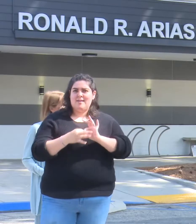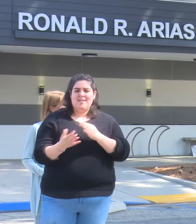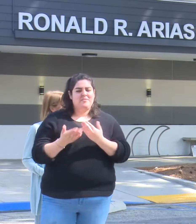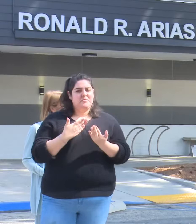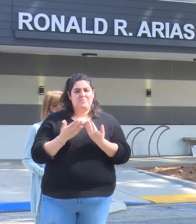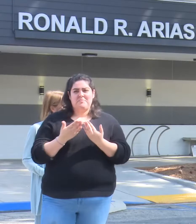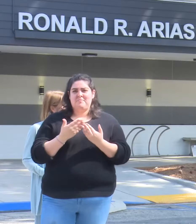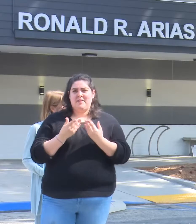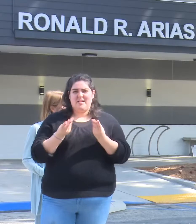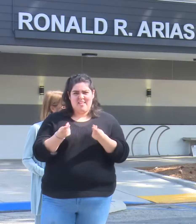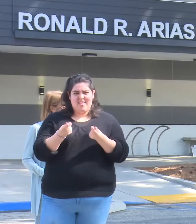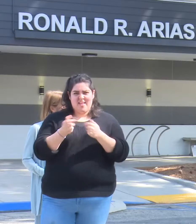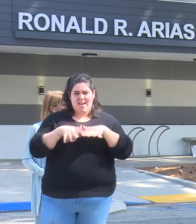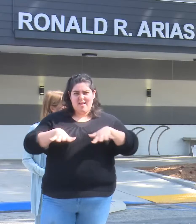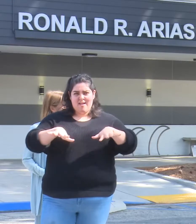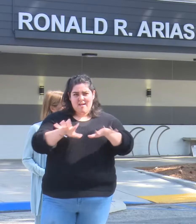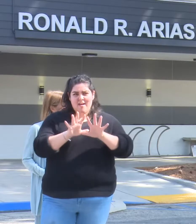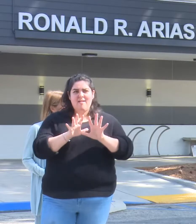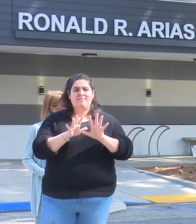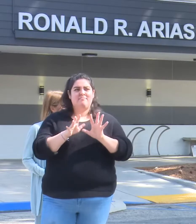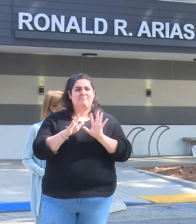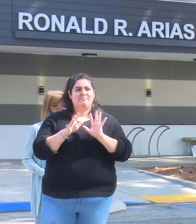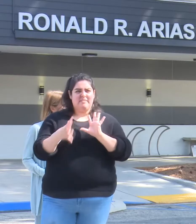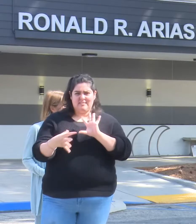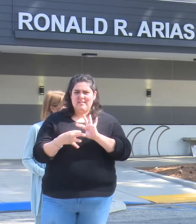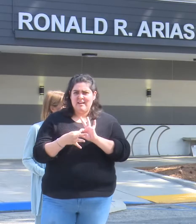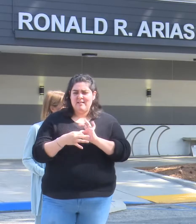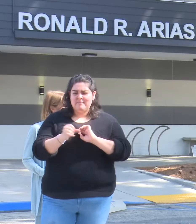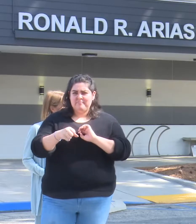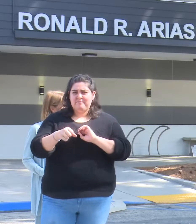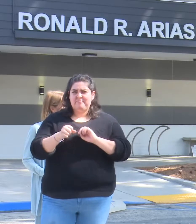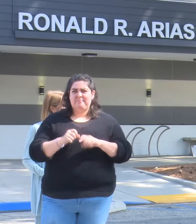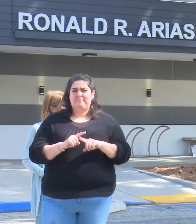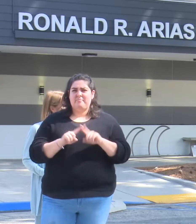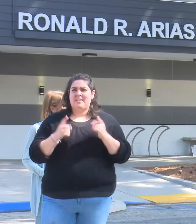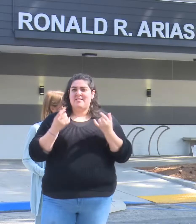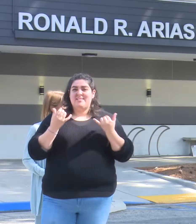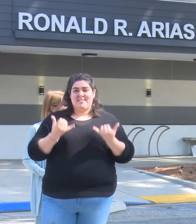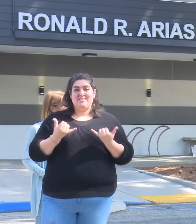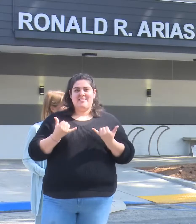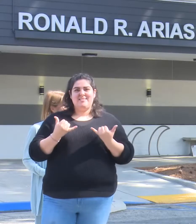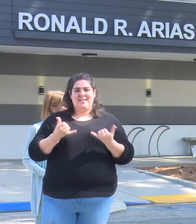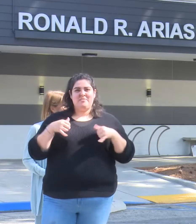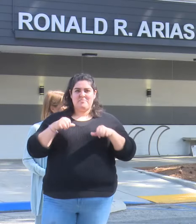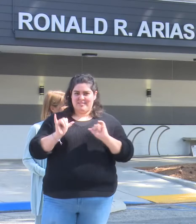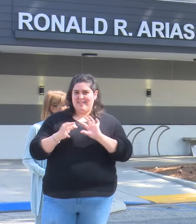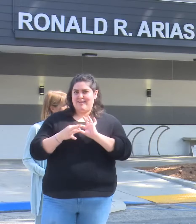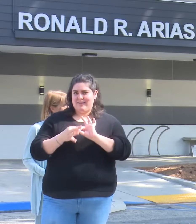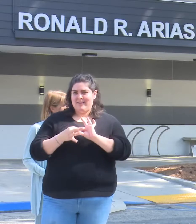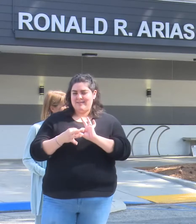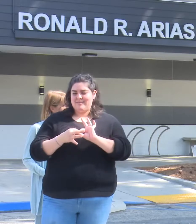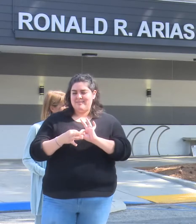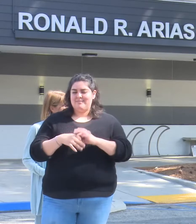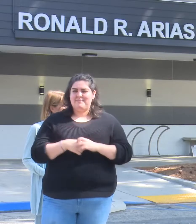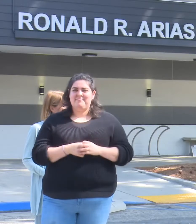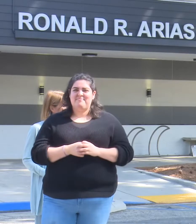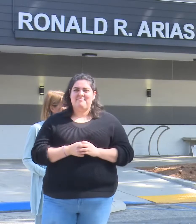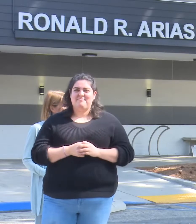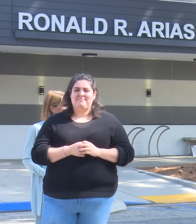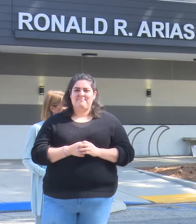land keeps us connected, for today we are still connected also.